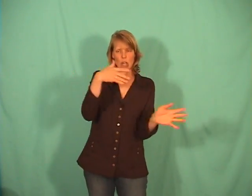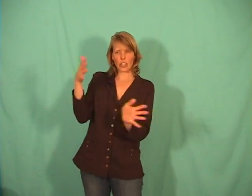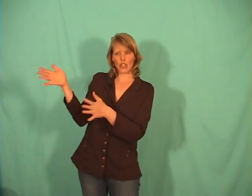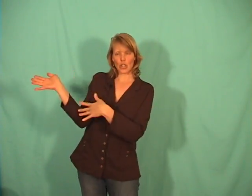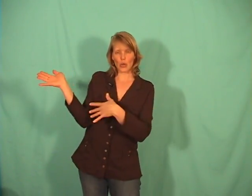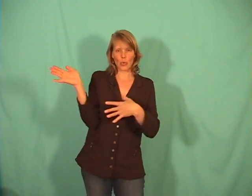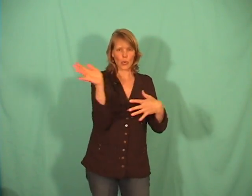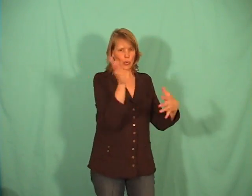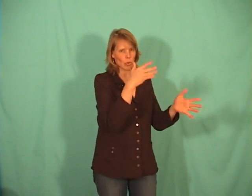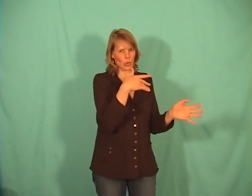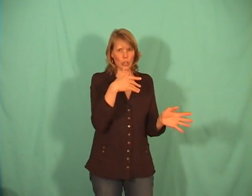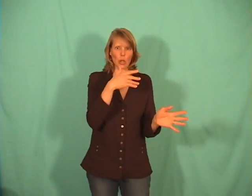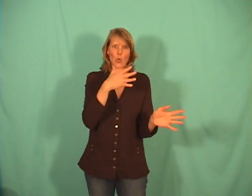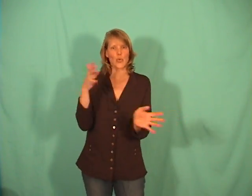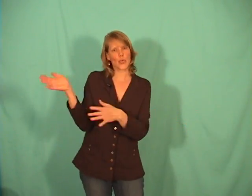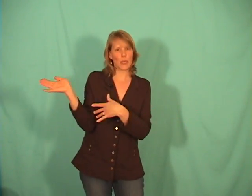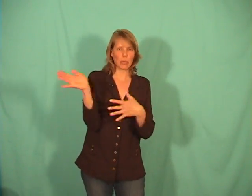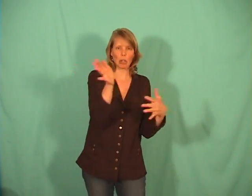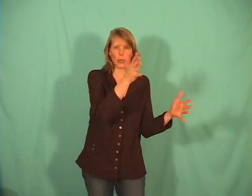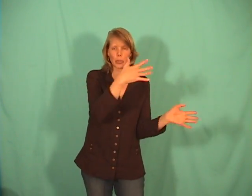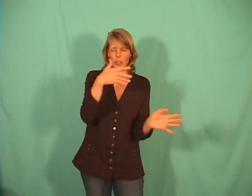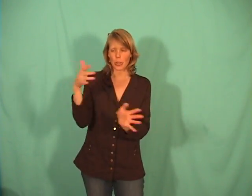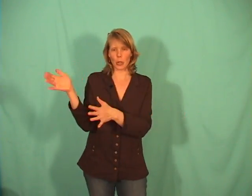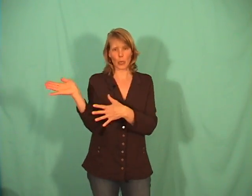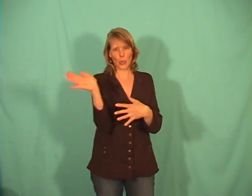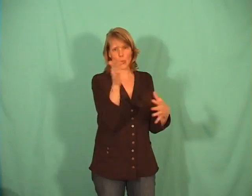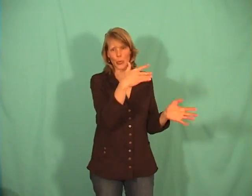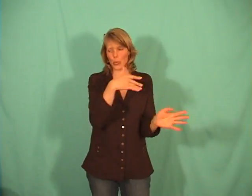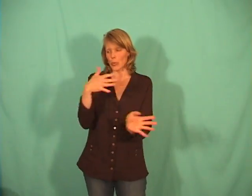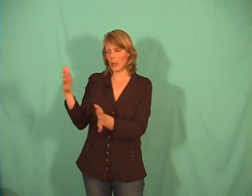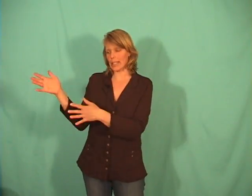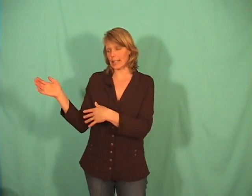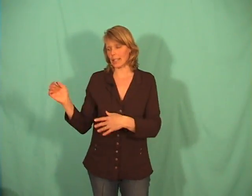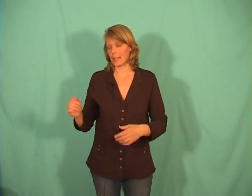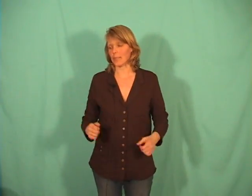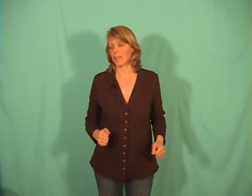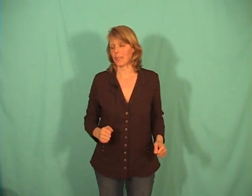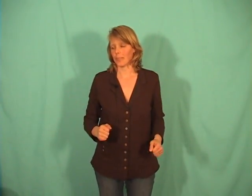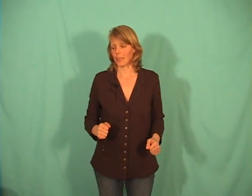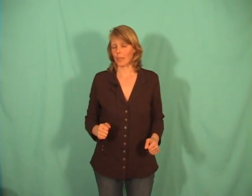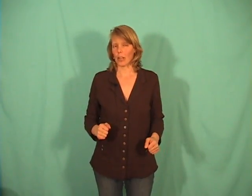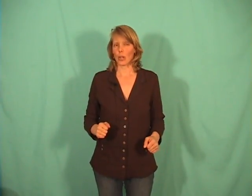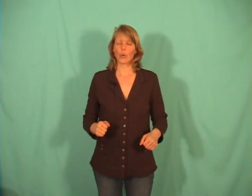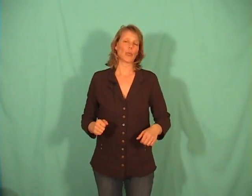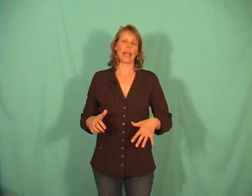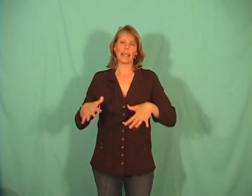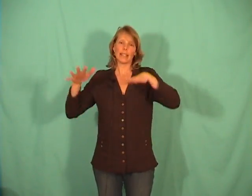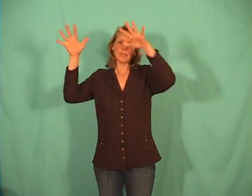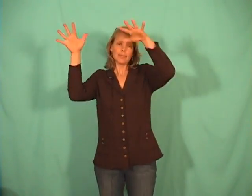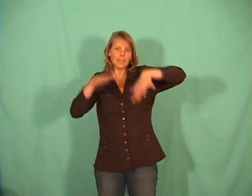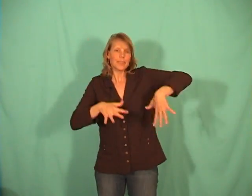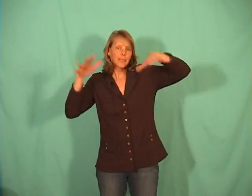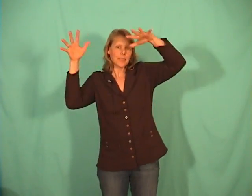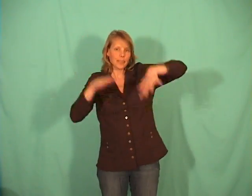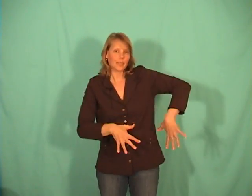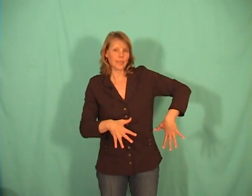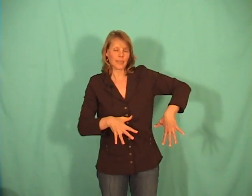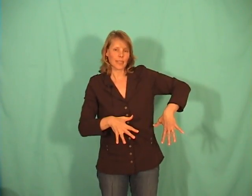And show the, blow when you do it. Wind. Rain. It's